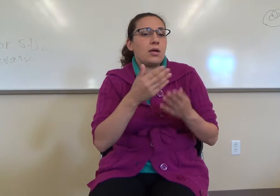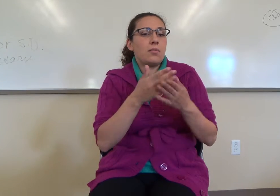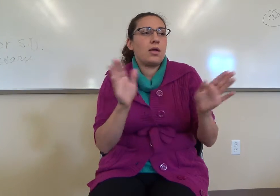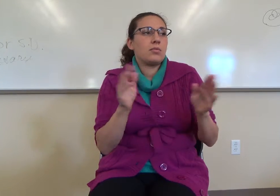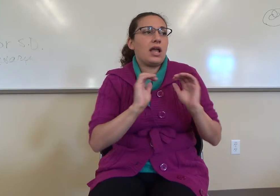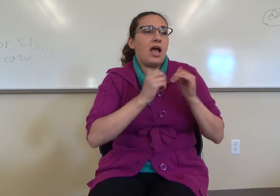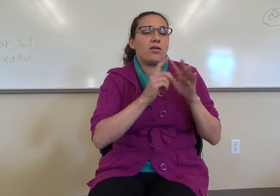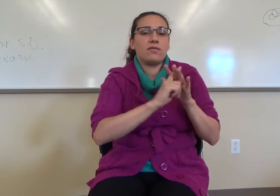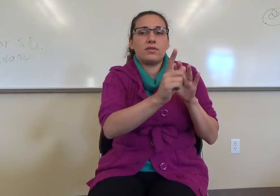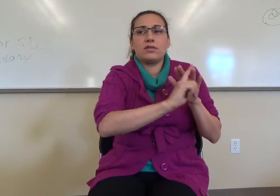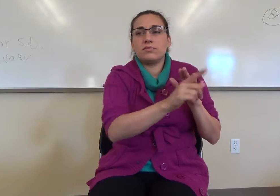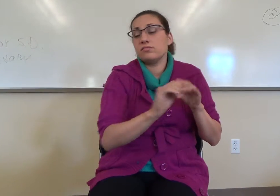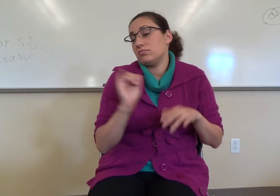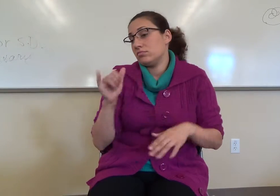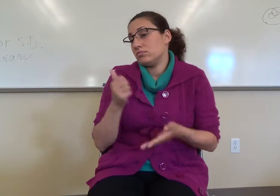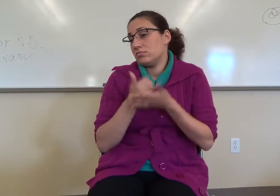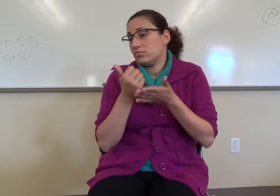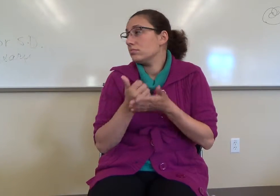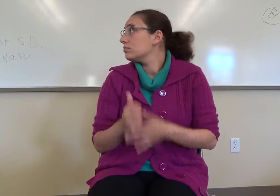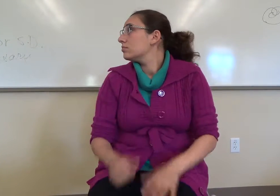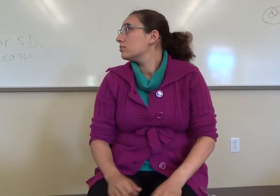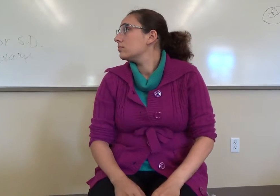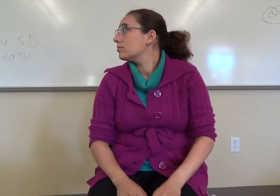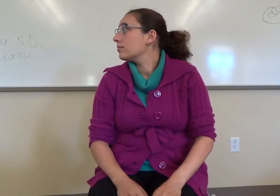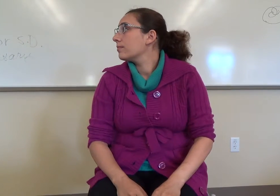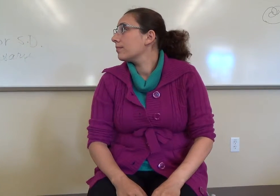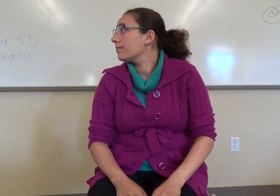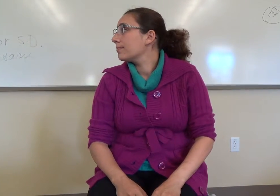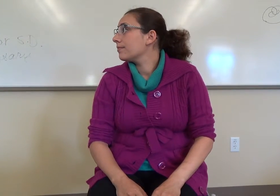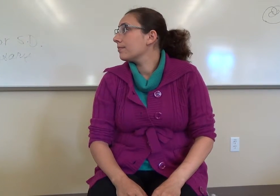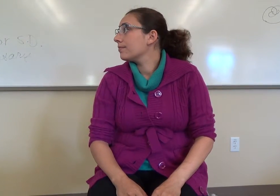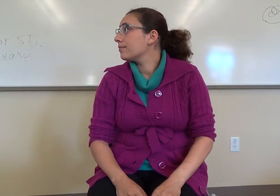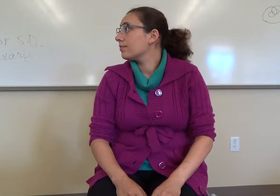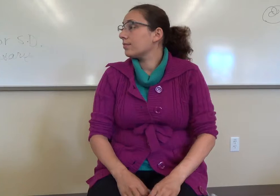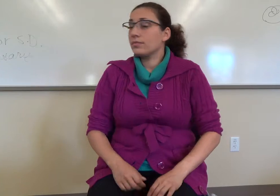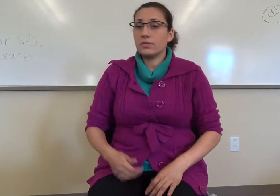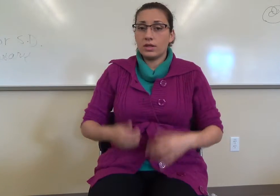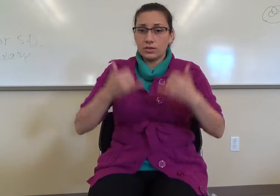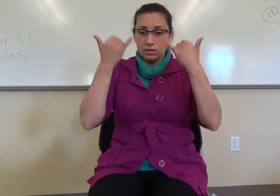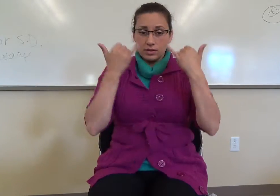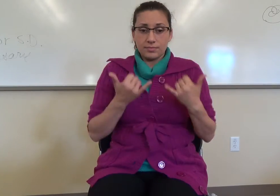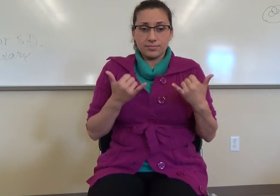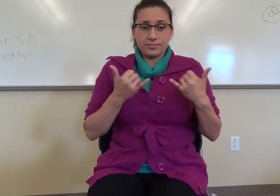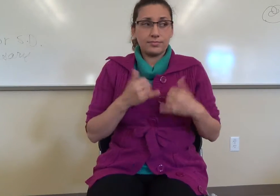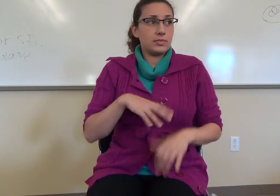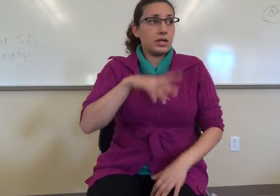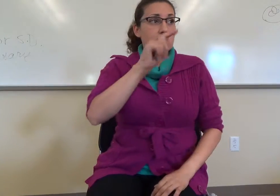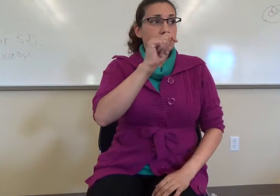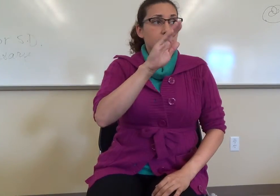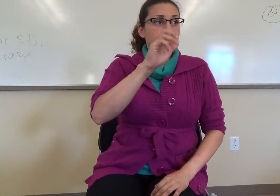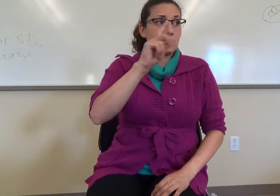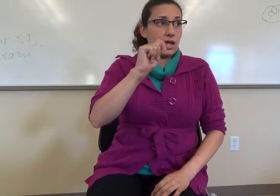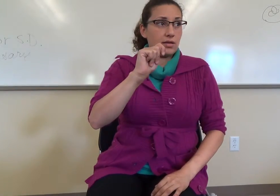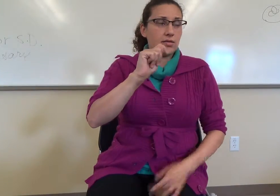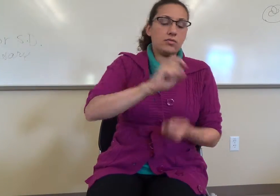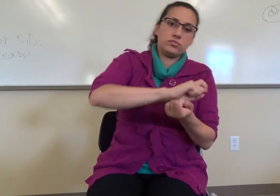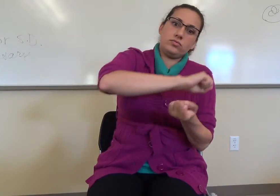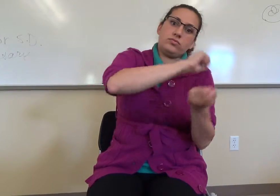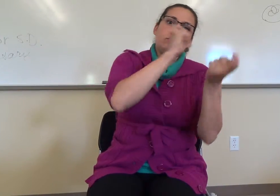Okay, that helps. Today, Tibet has been completely transformed and